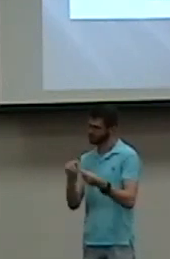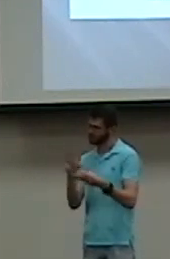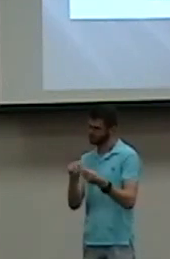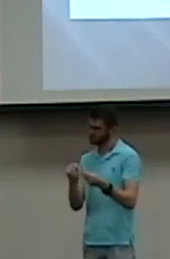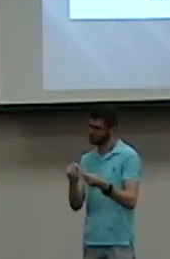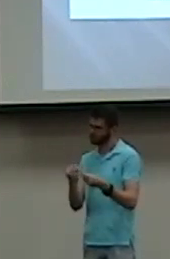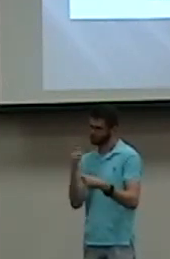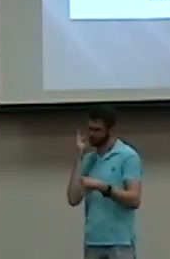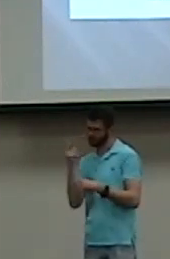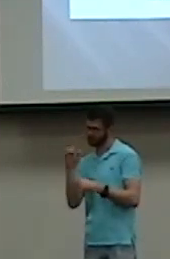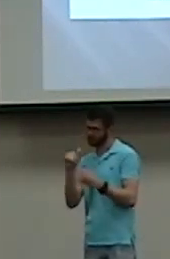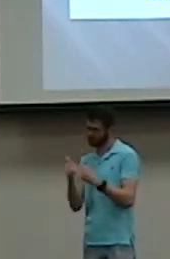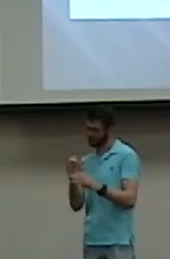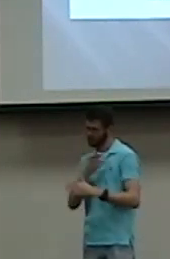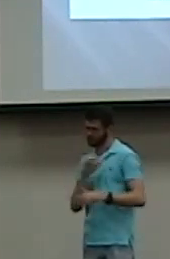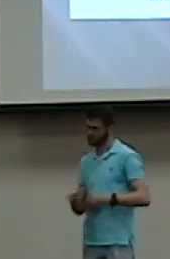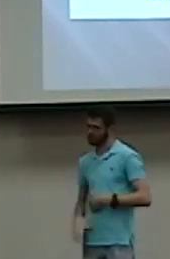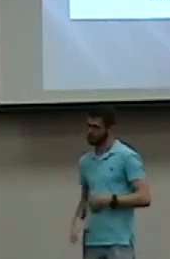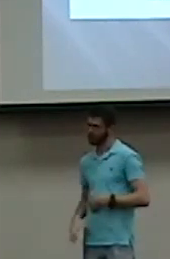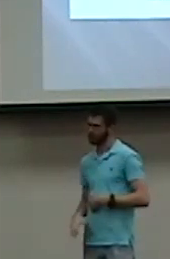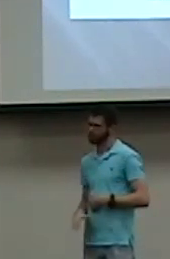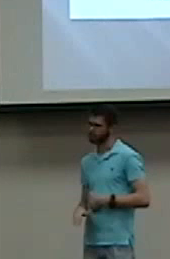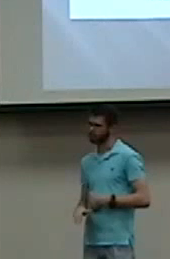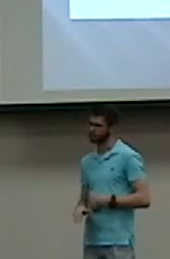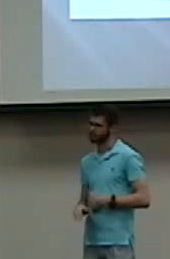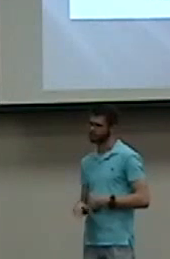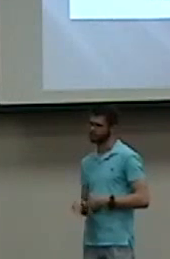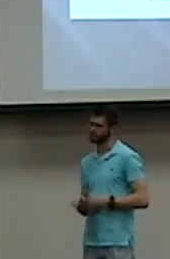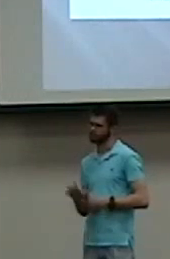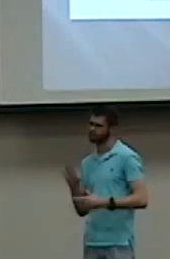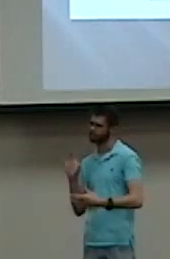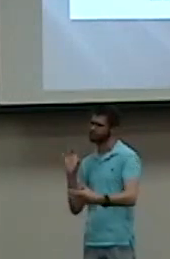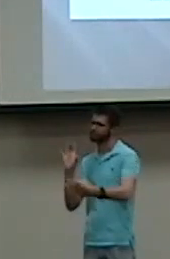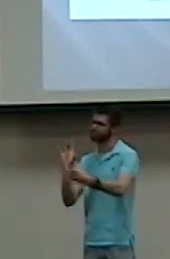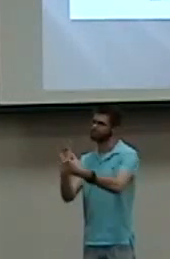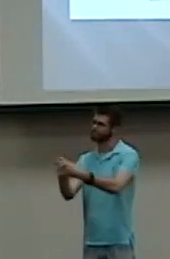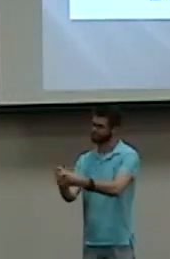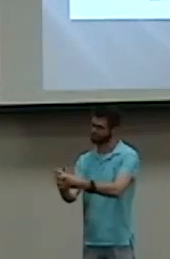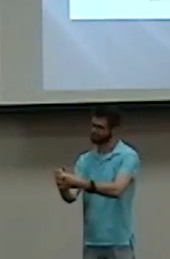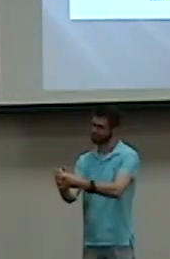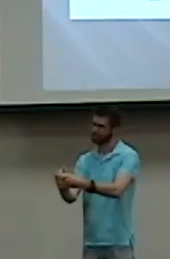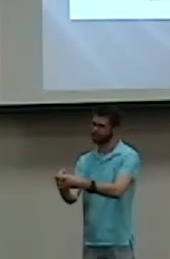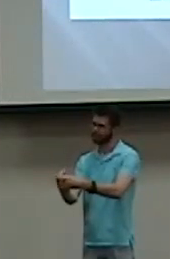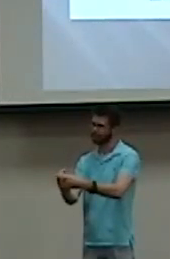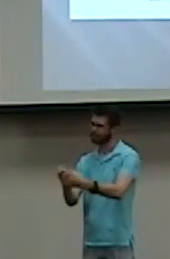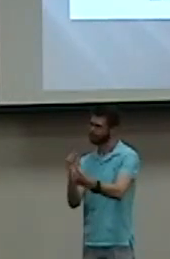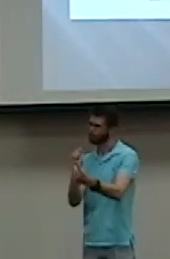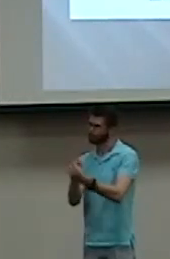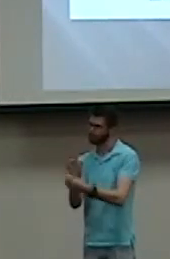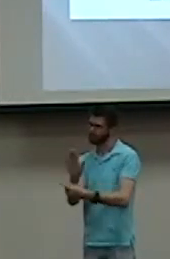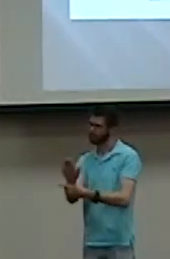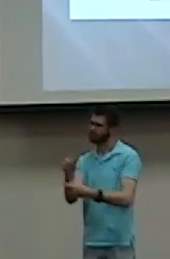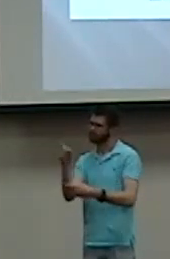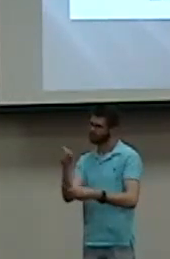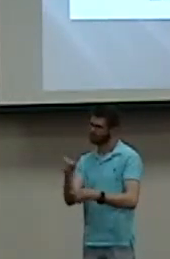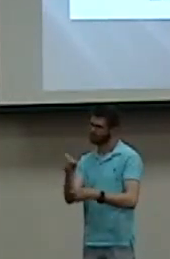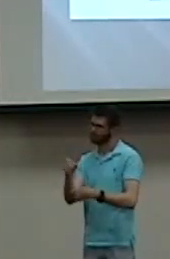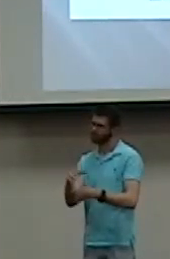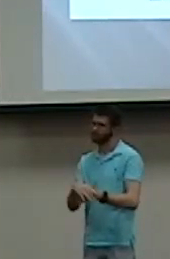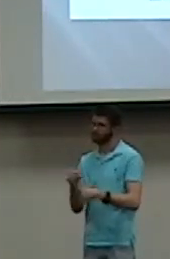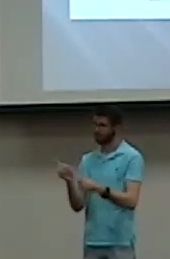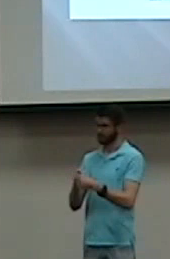is that Christ reaches out and meets the needs of those people. The first person we